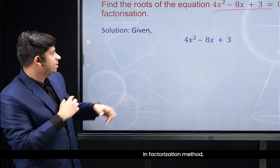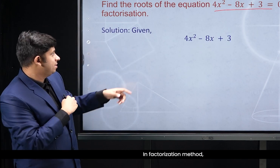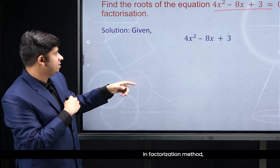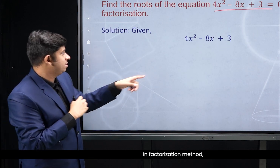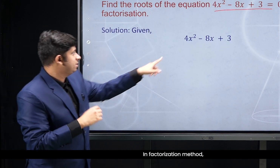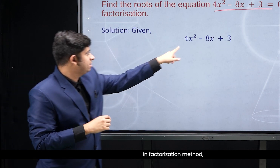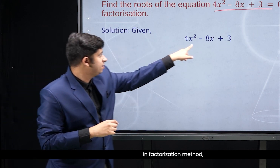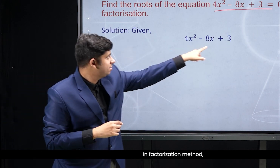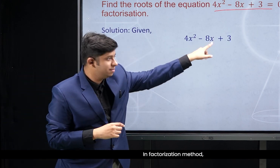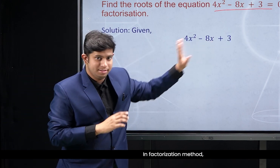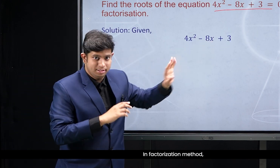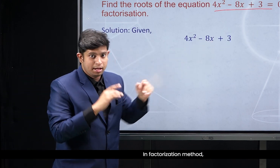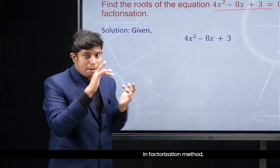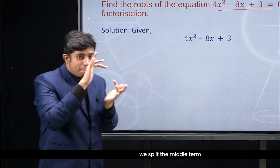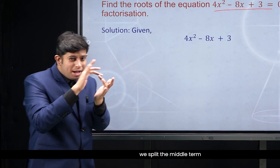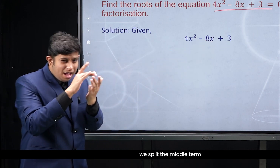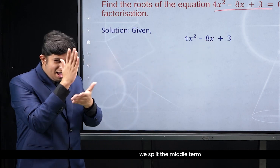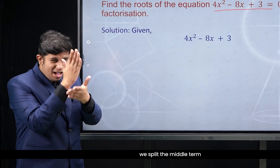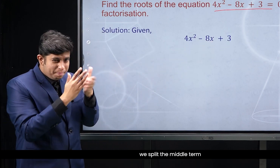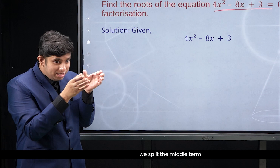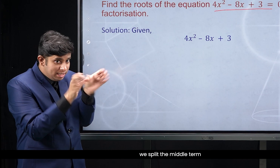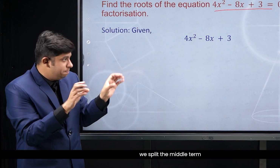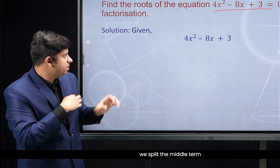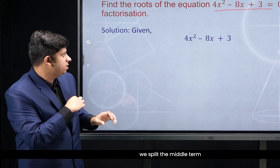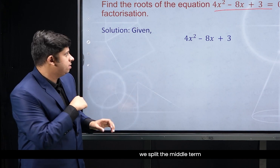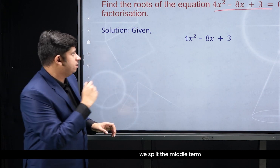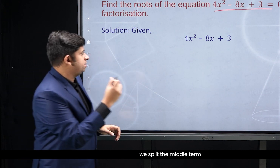in factorization method, we split the middle term.